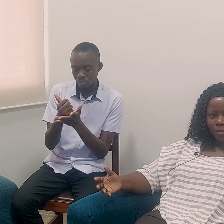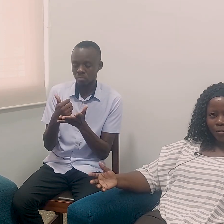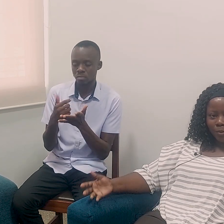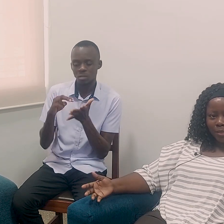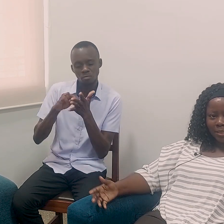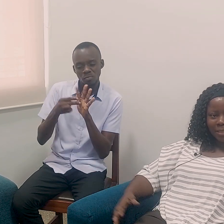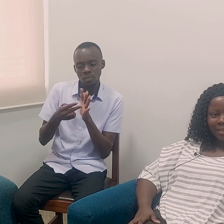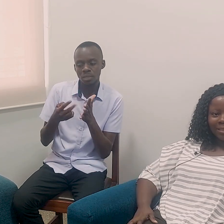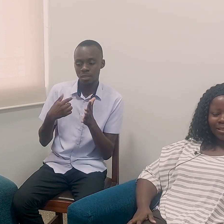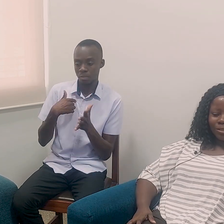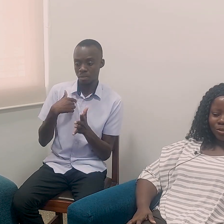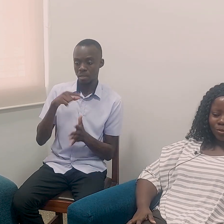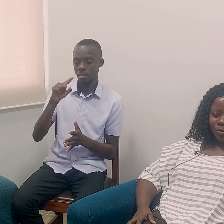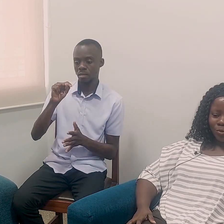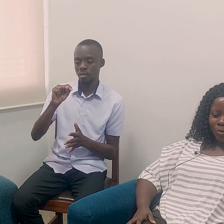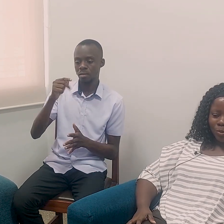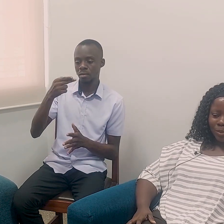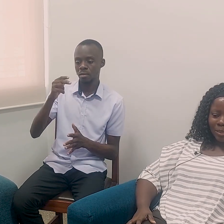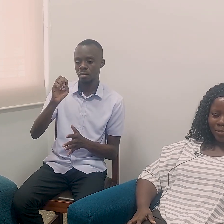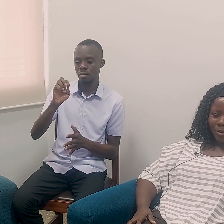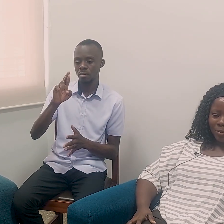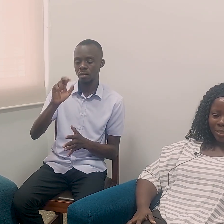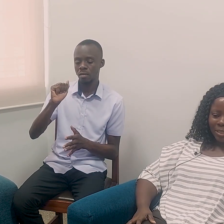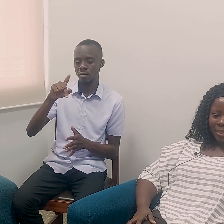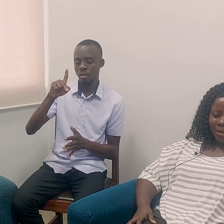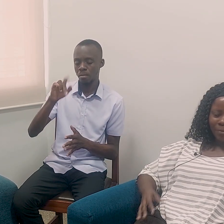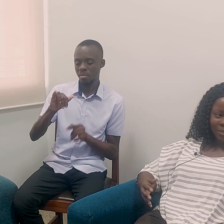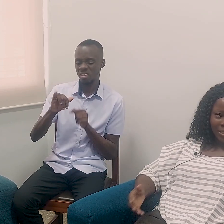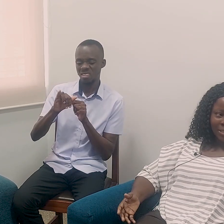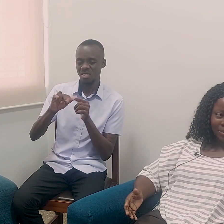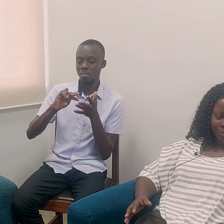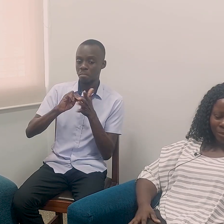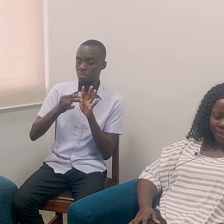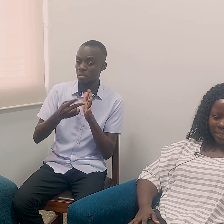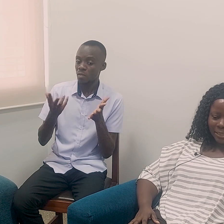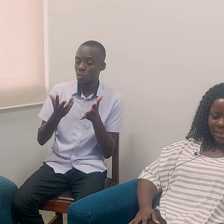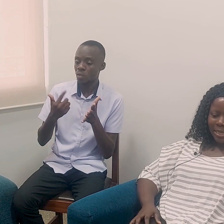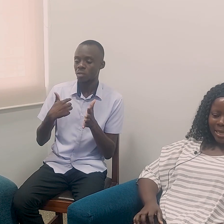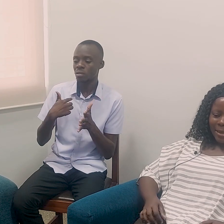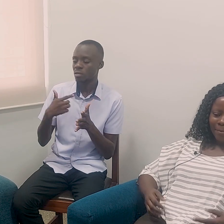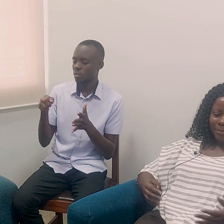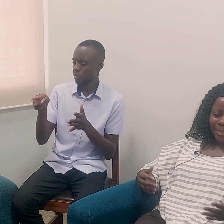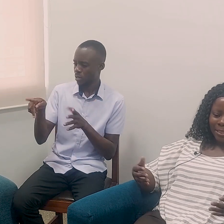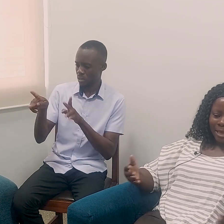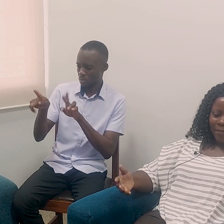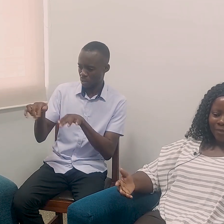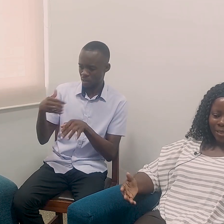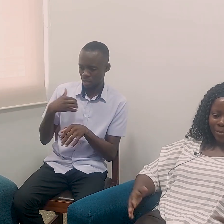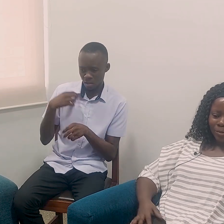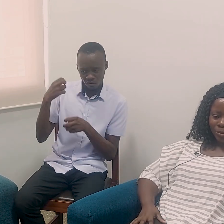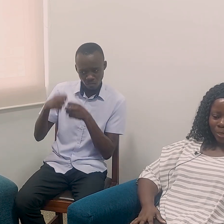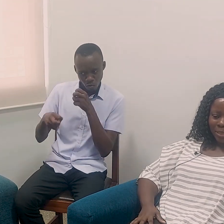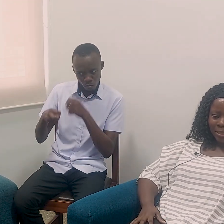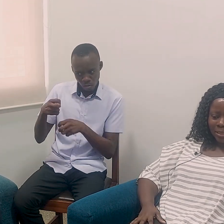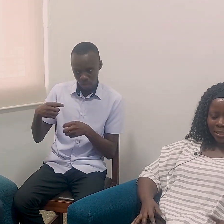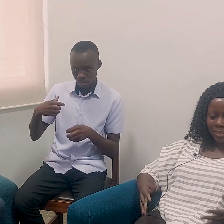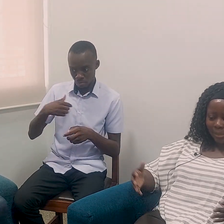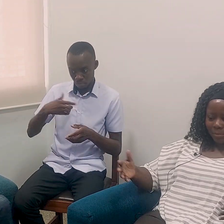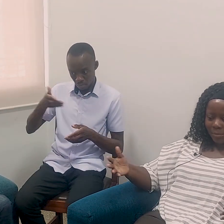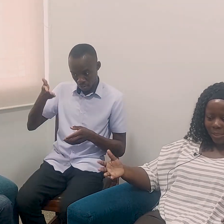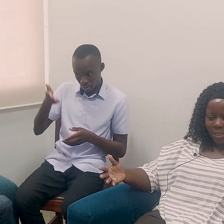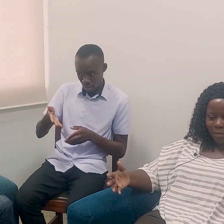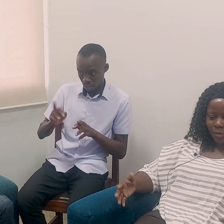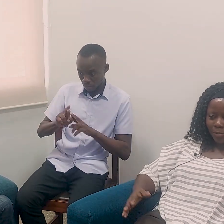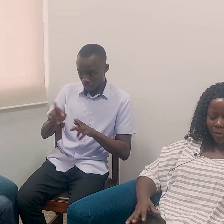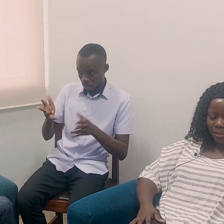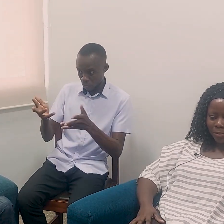offering support to someone with a presenting concern and being available to assist them